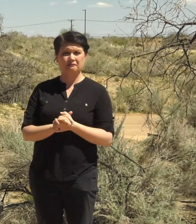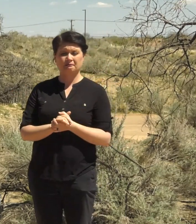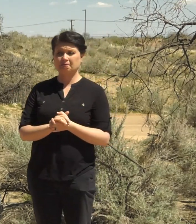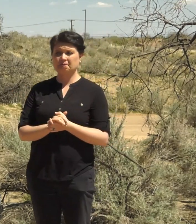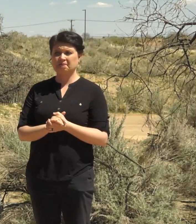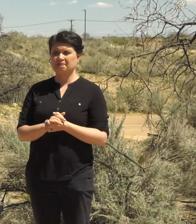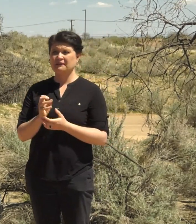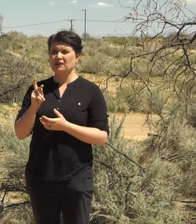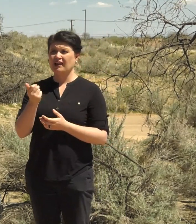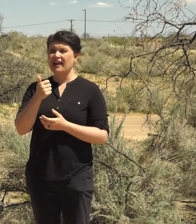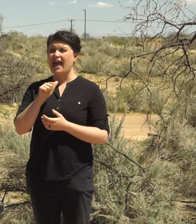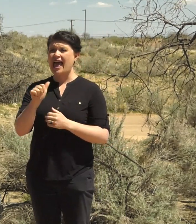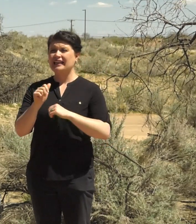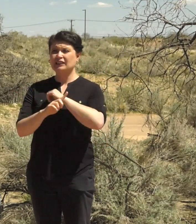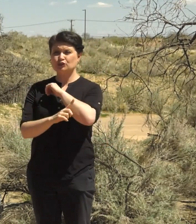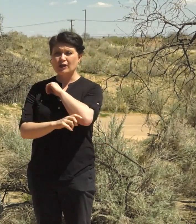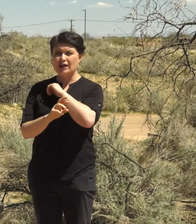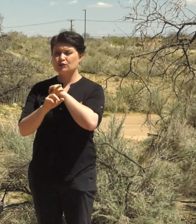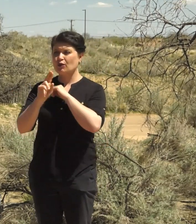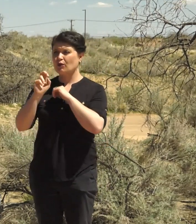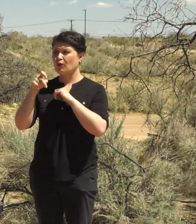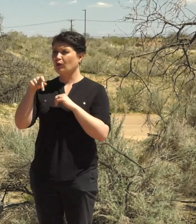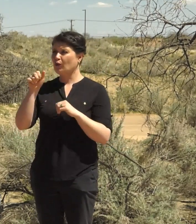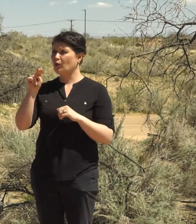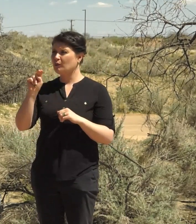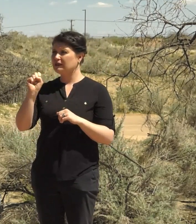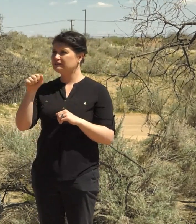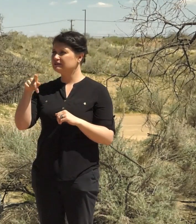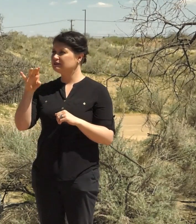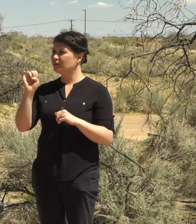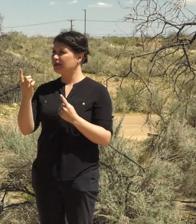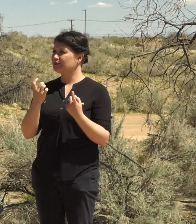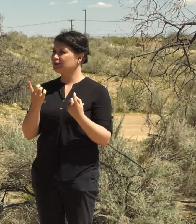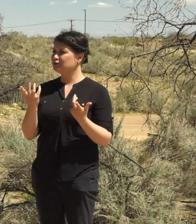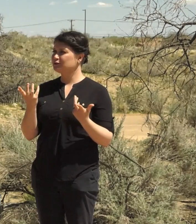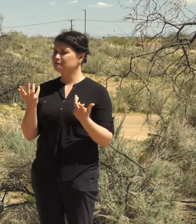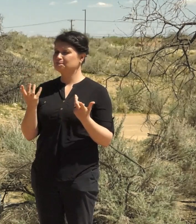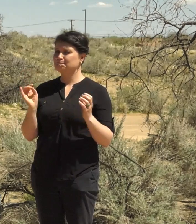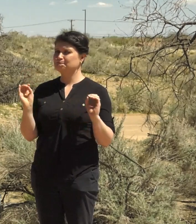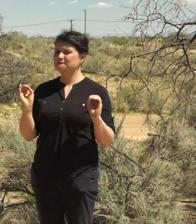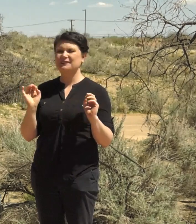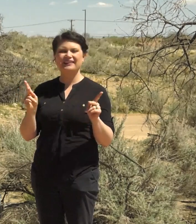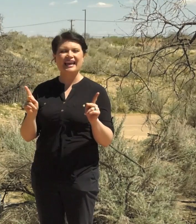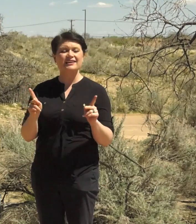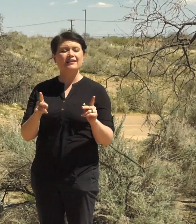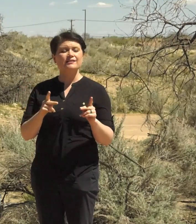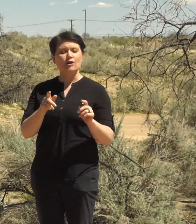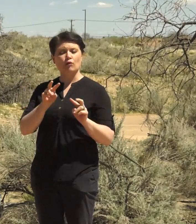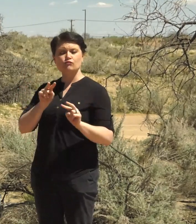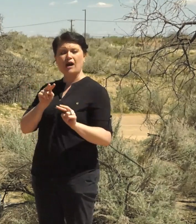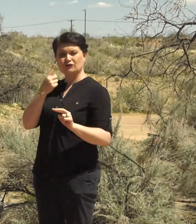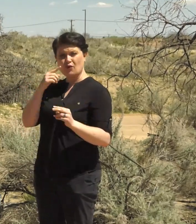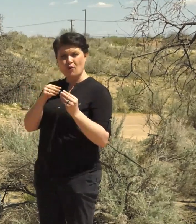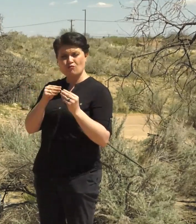Okay, any solid waste or open space? All right, stay tuned for more over the internet, and we will see you